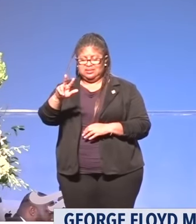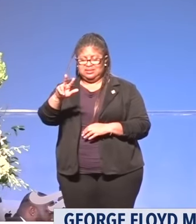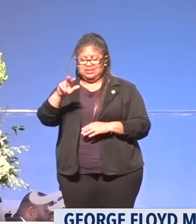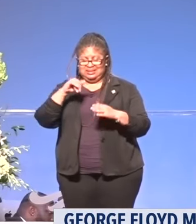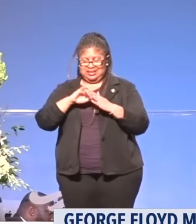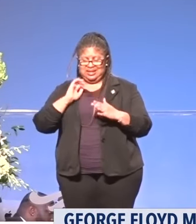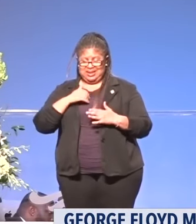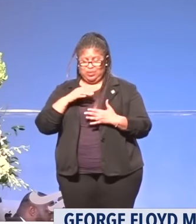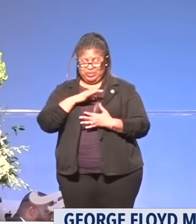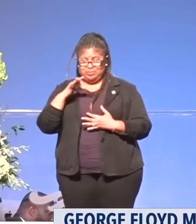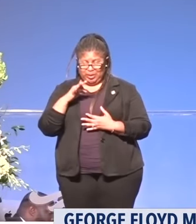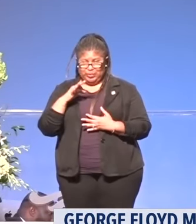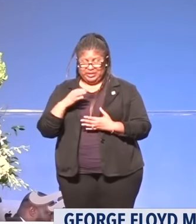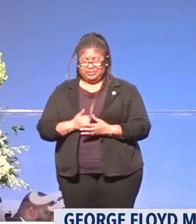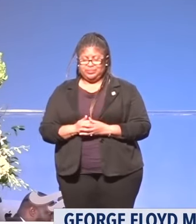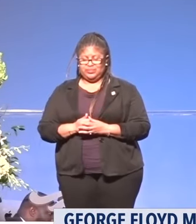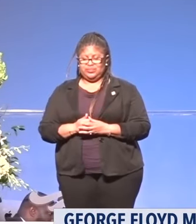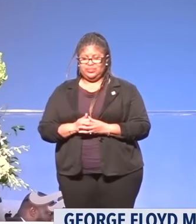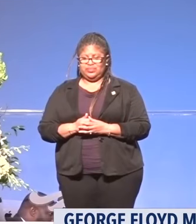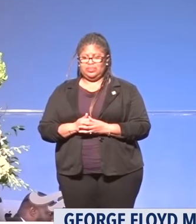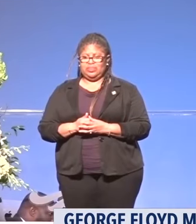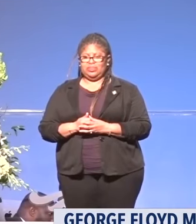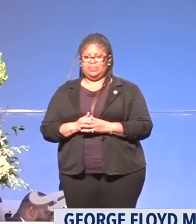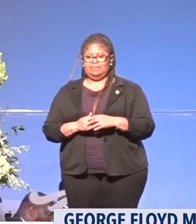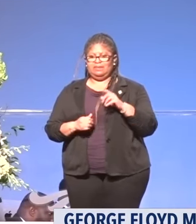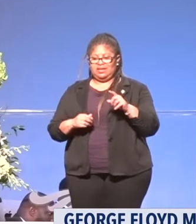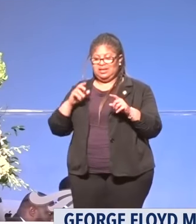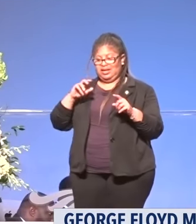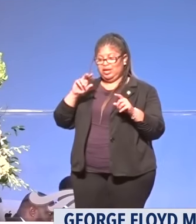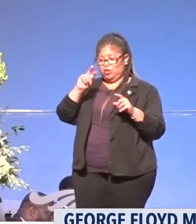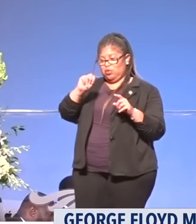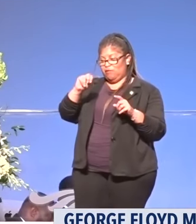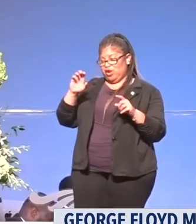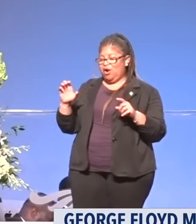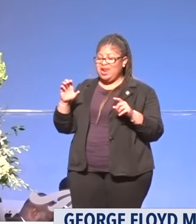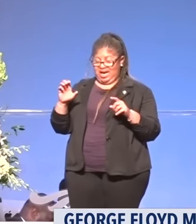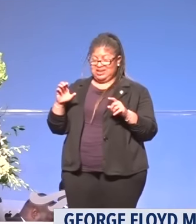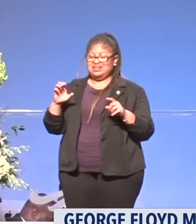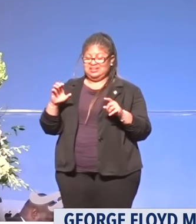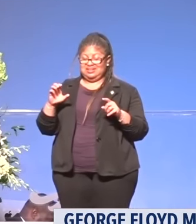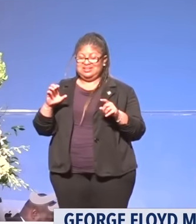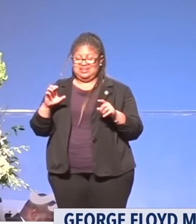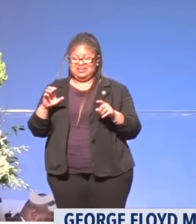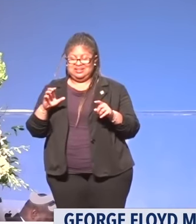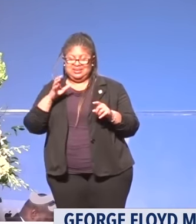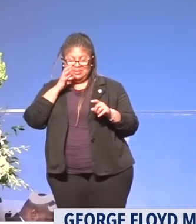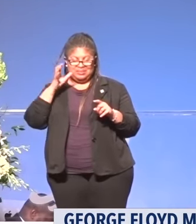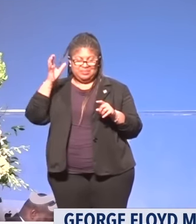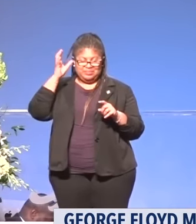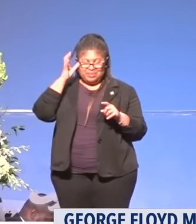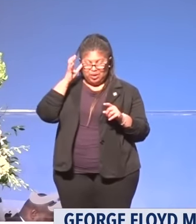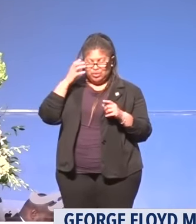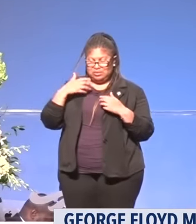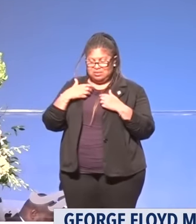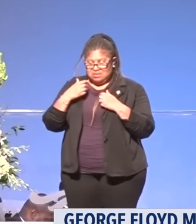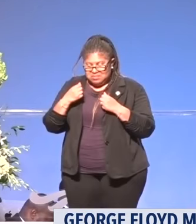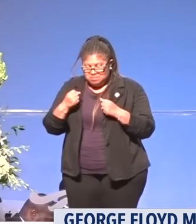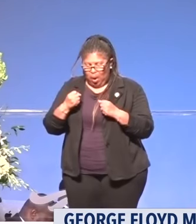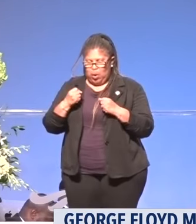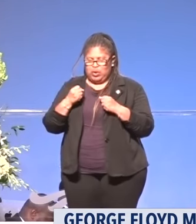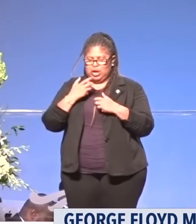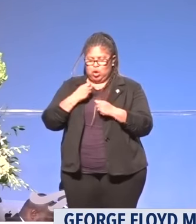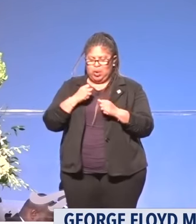in obscurity Fedville North Carolina Fence boldly and courageously migrating to